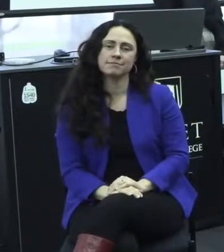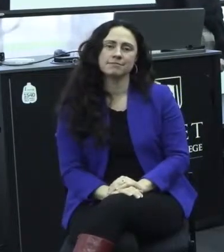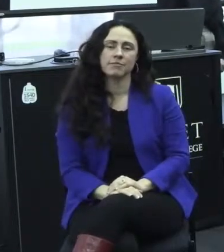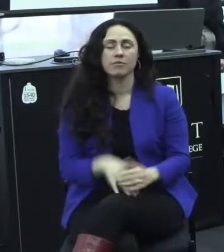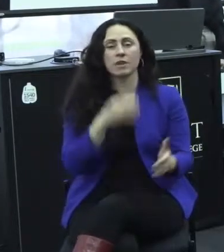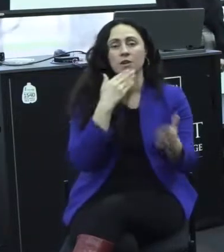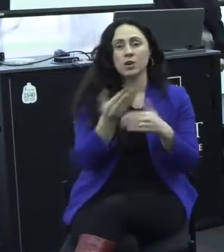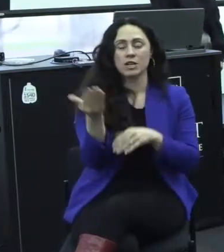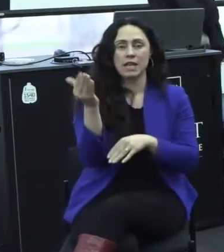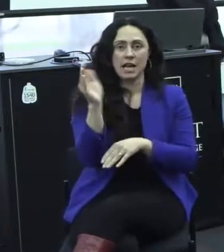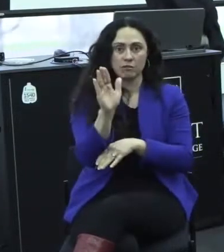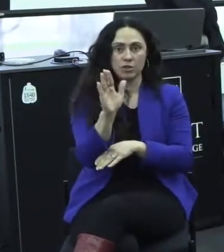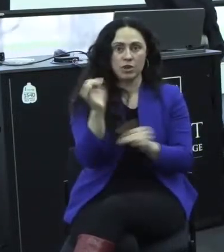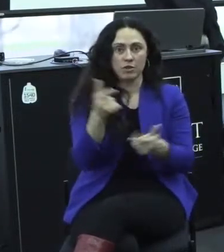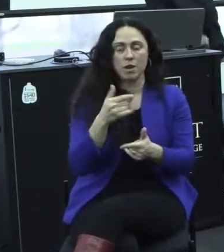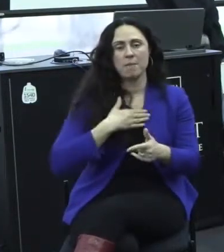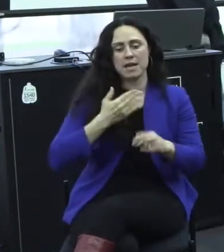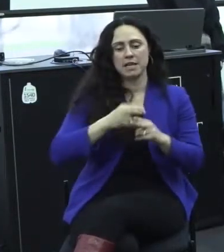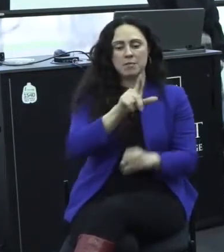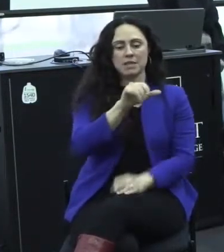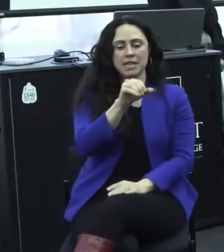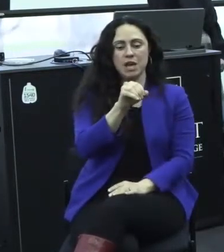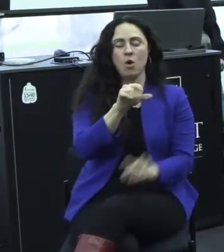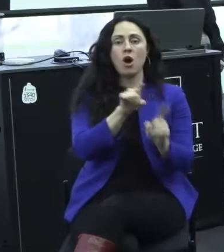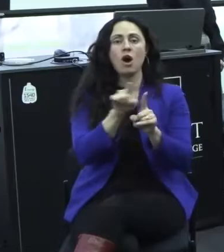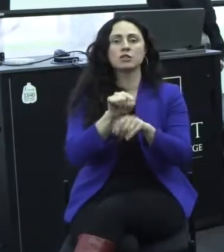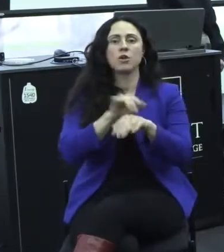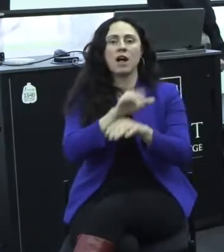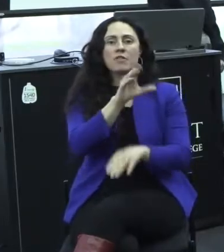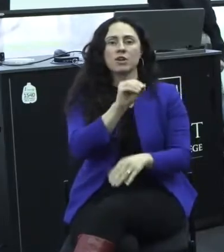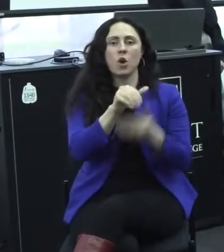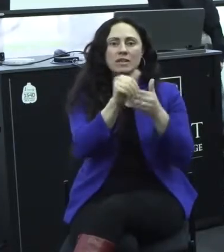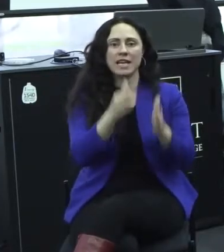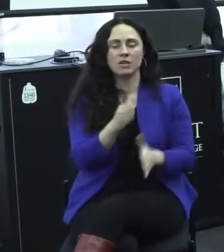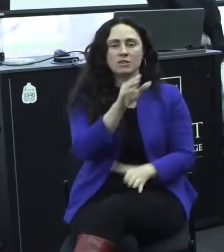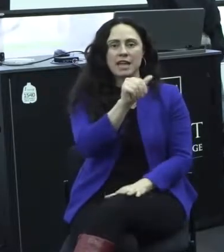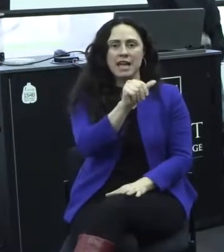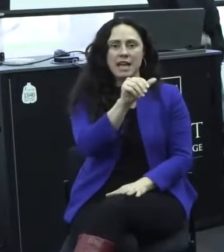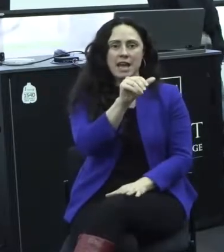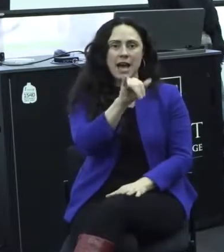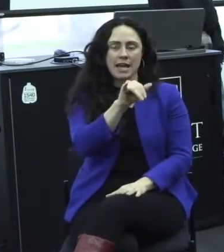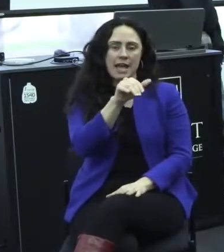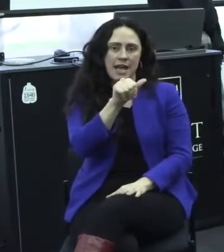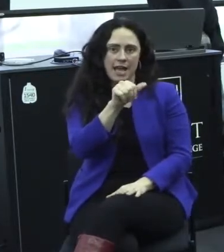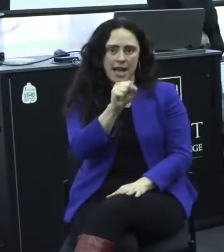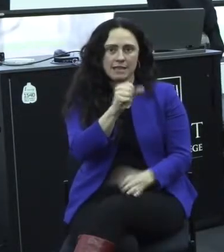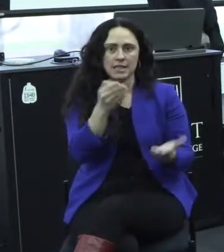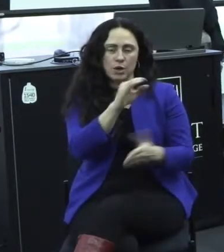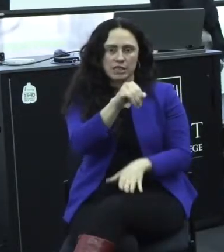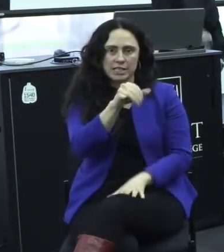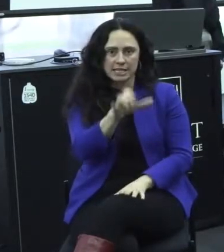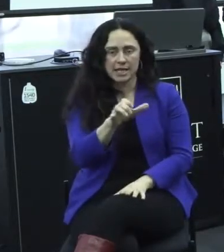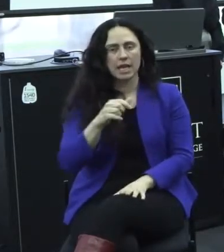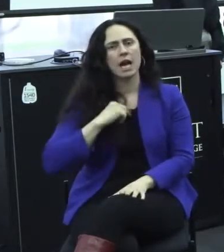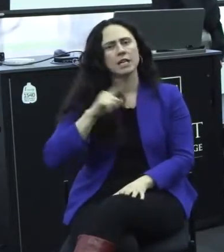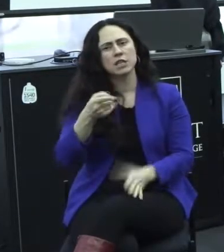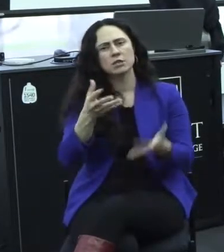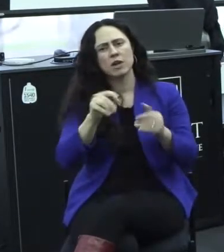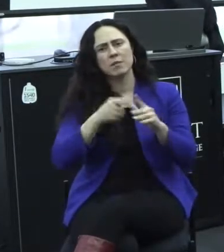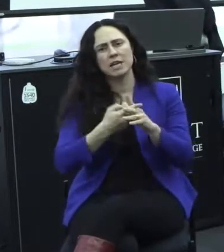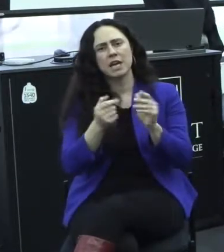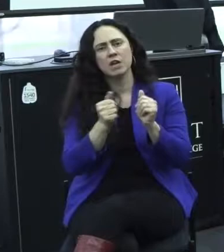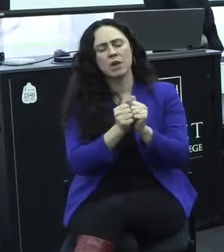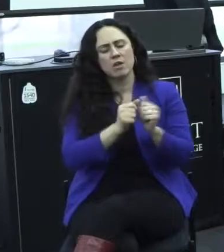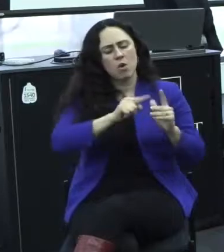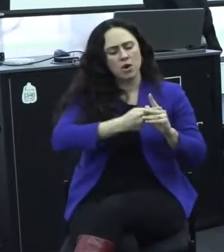Good afternoon, everyone. My name is Leo. I'm also one of the co-leaders of the AIAS at JJC. I just wanted to begin with an